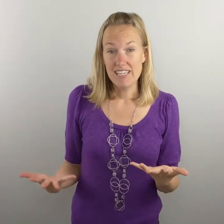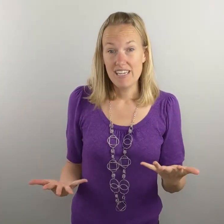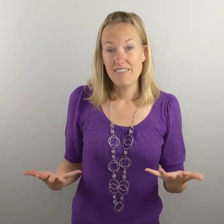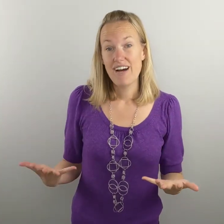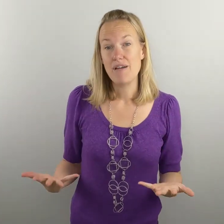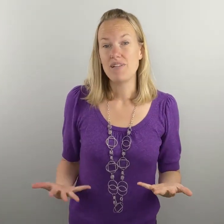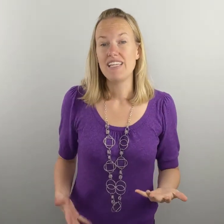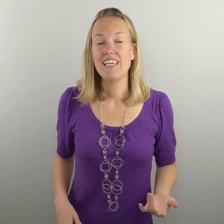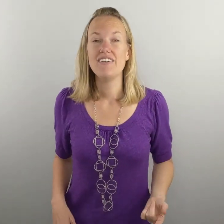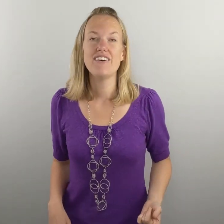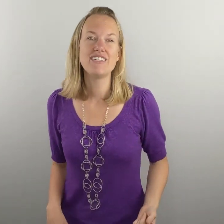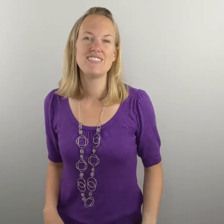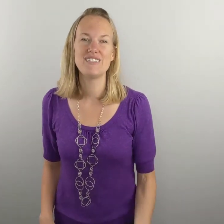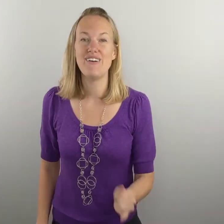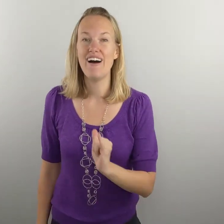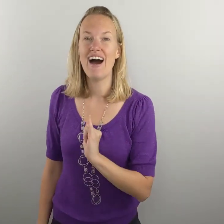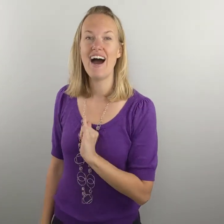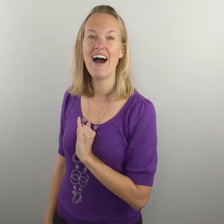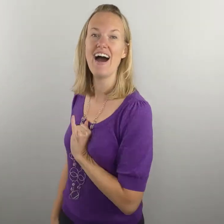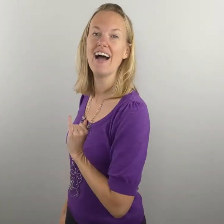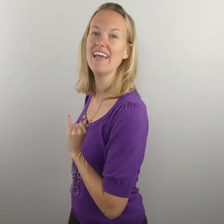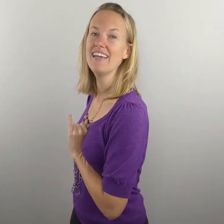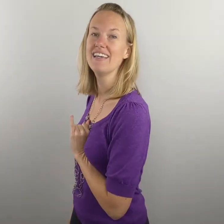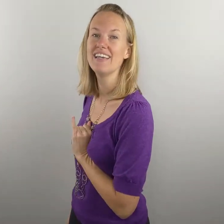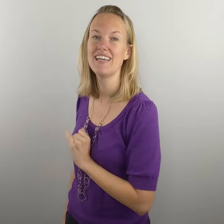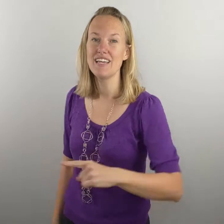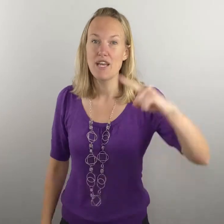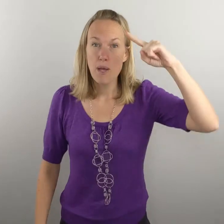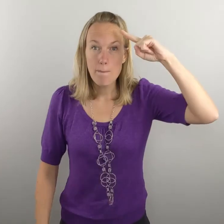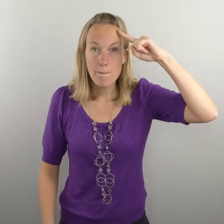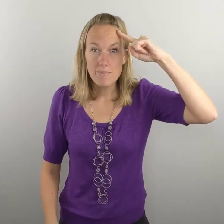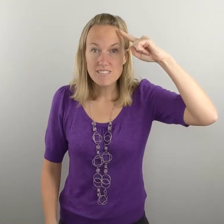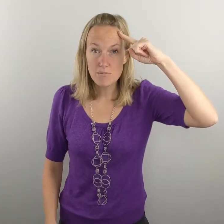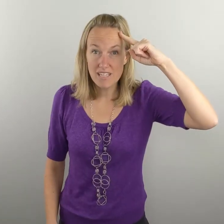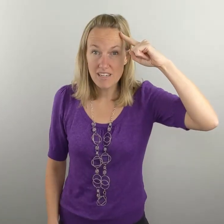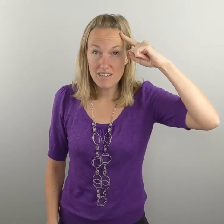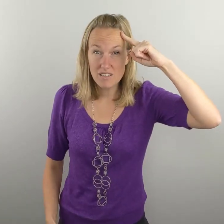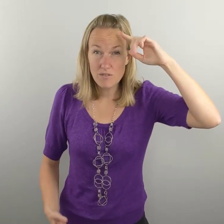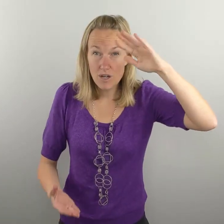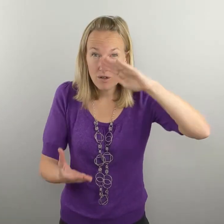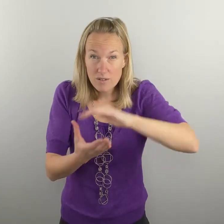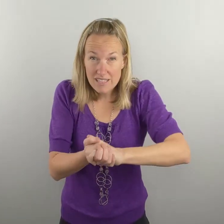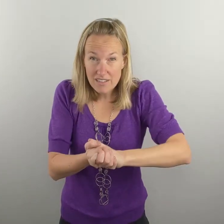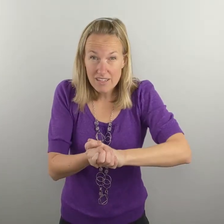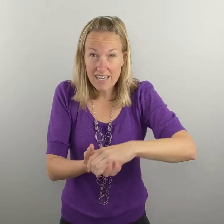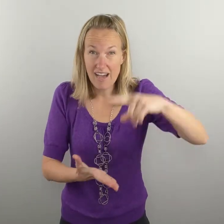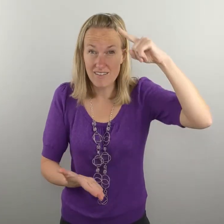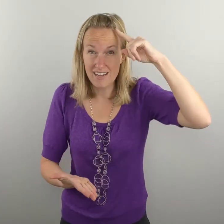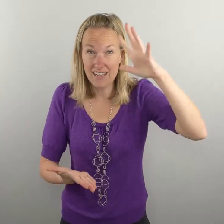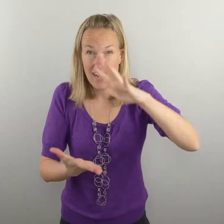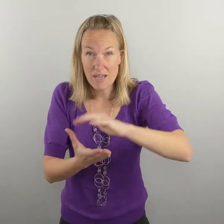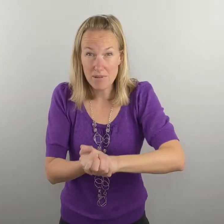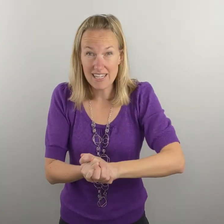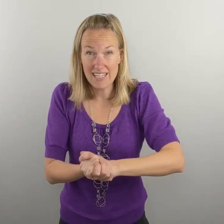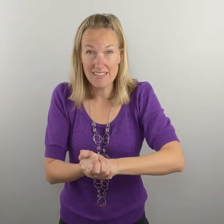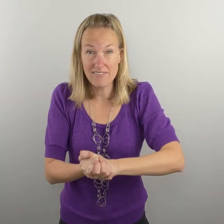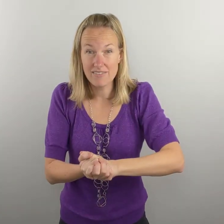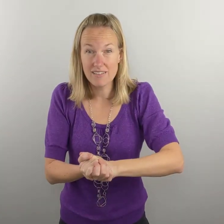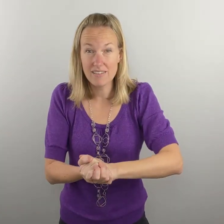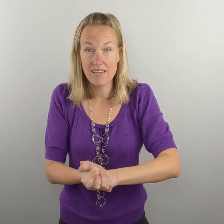believe. So I, something here that you know, and then you can count on it. I believe.